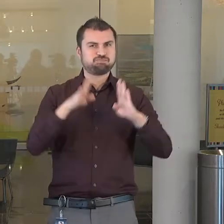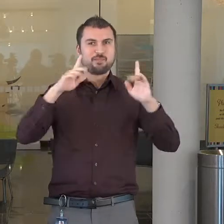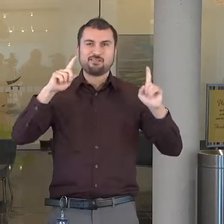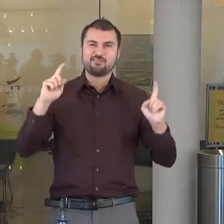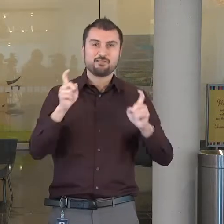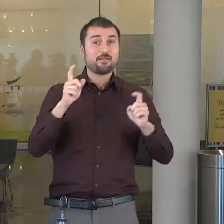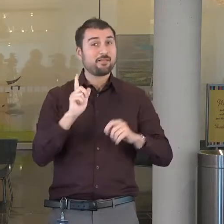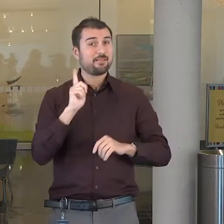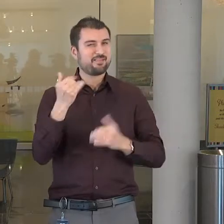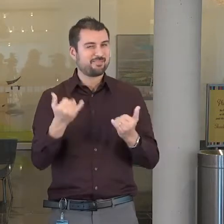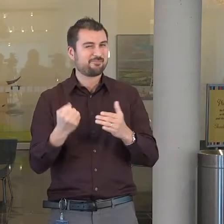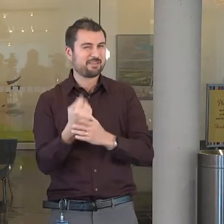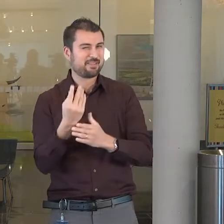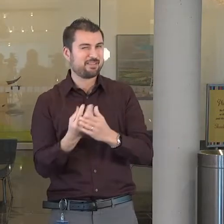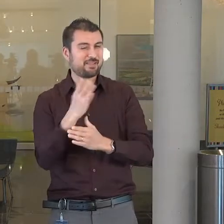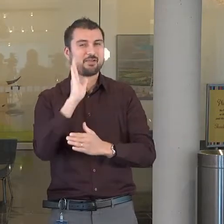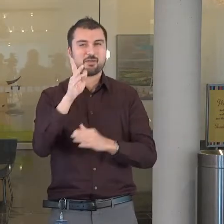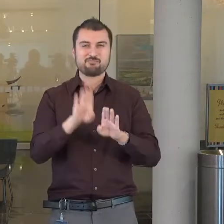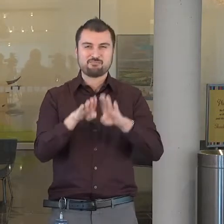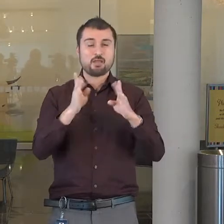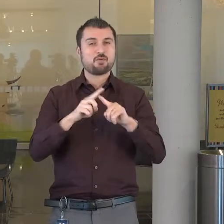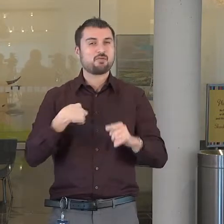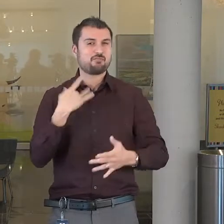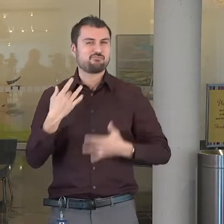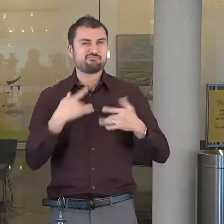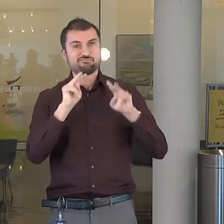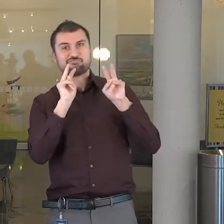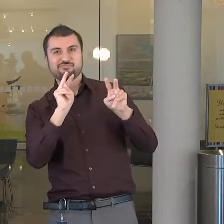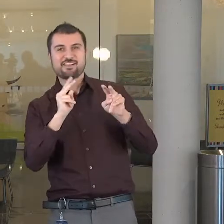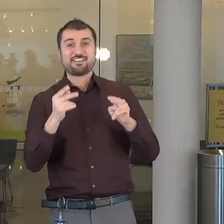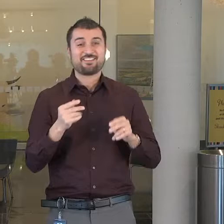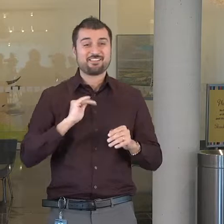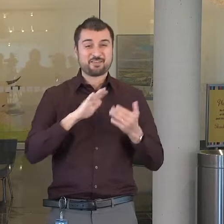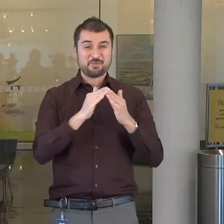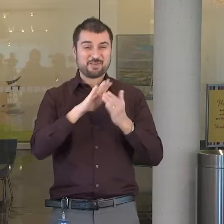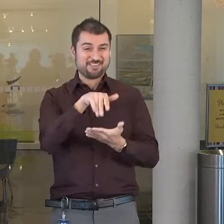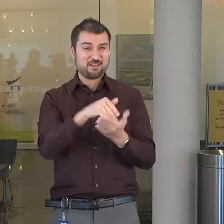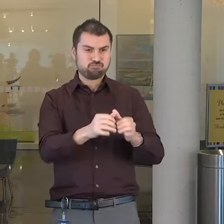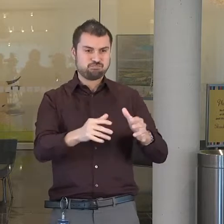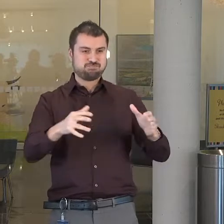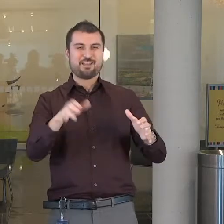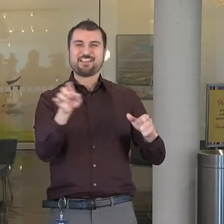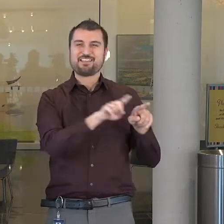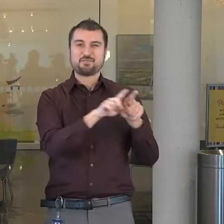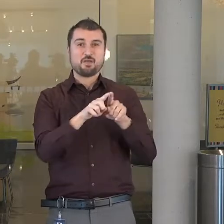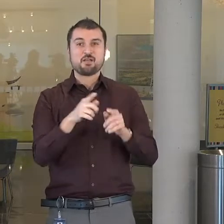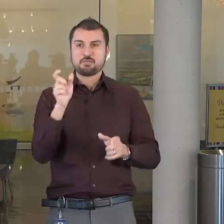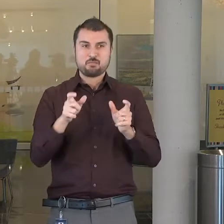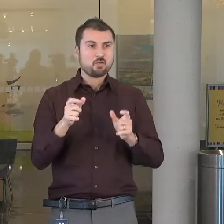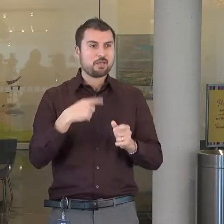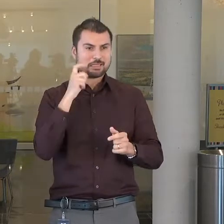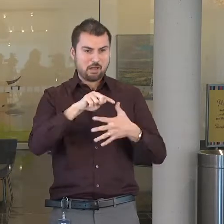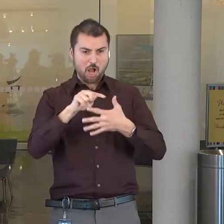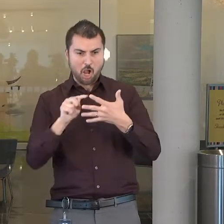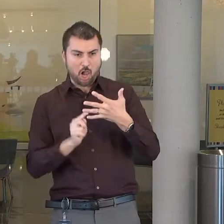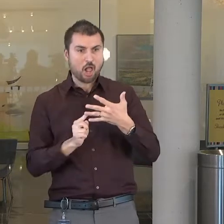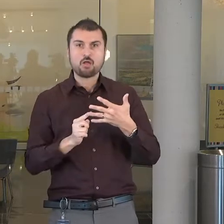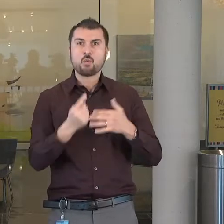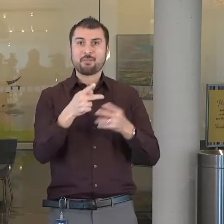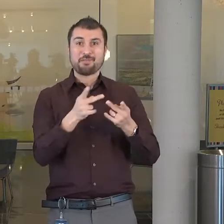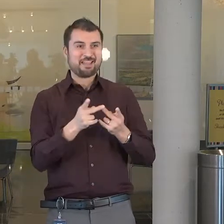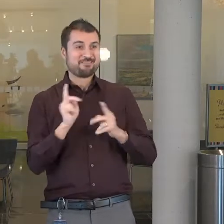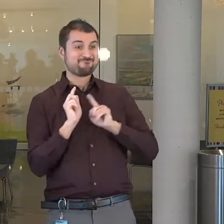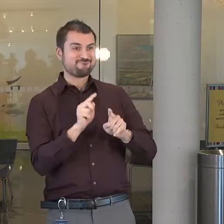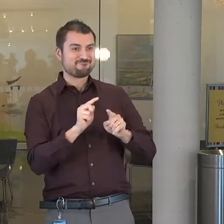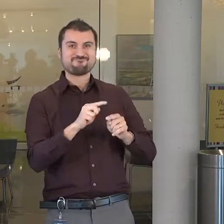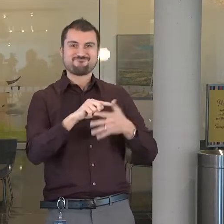but we are excited that the growth of this community center and also it being pretty much a one-stop shop for folks who are looking for these services.